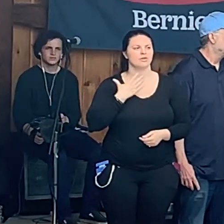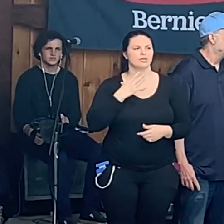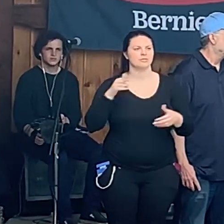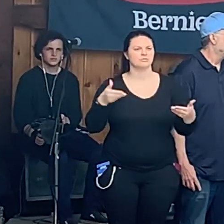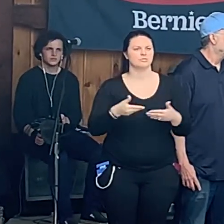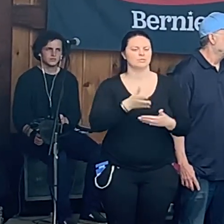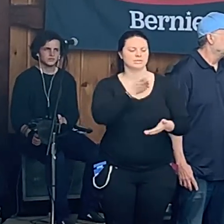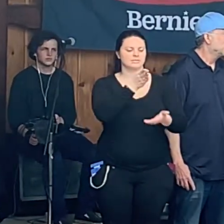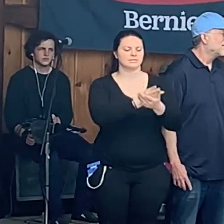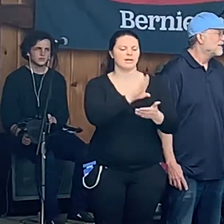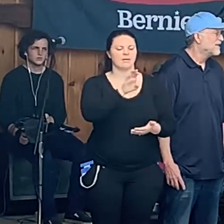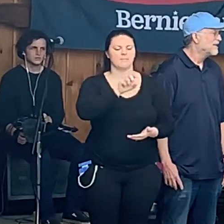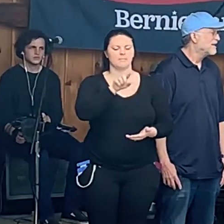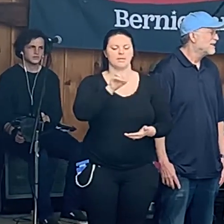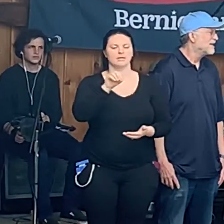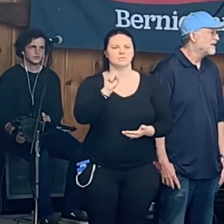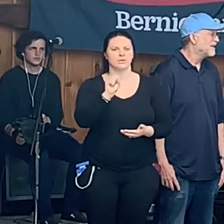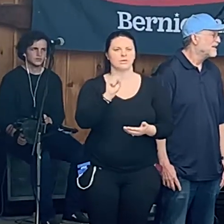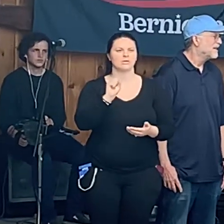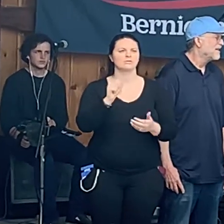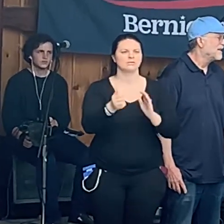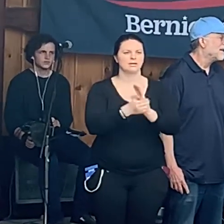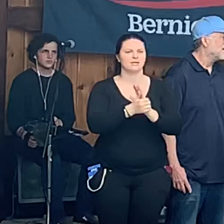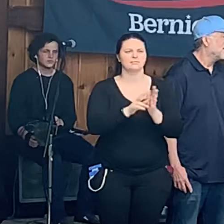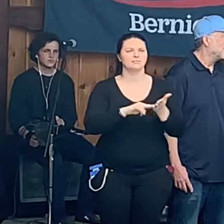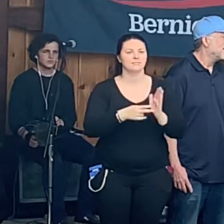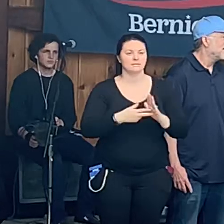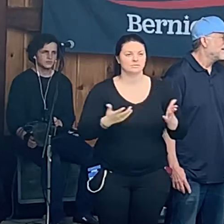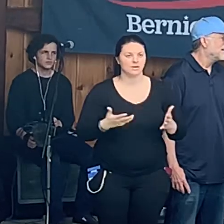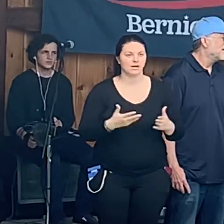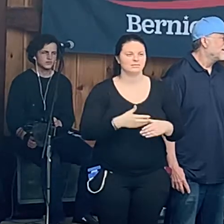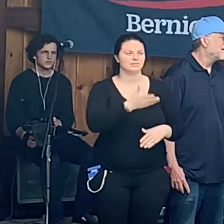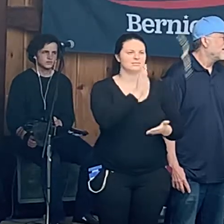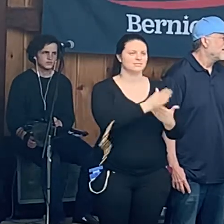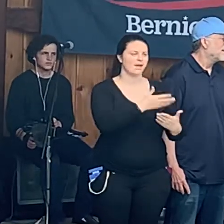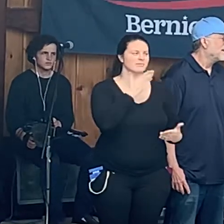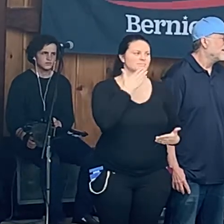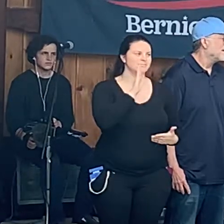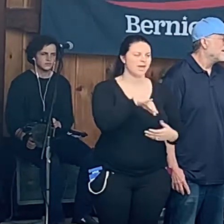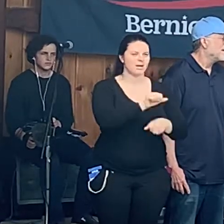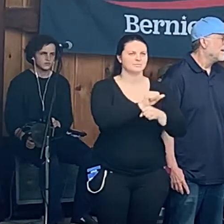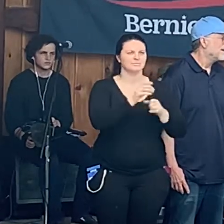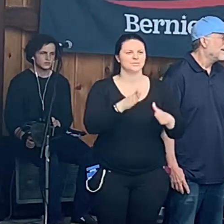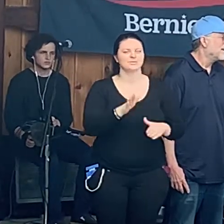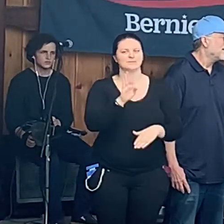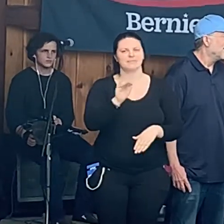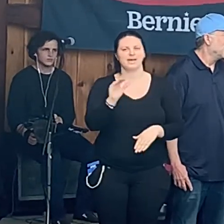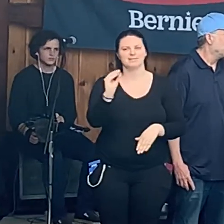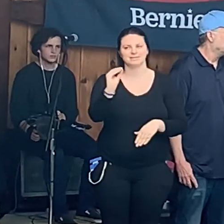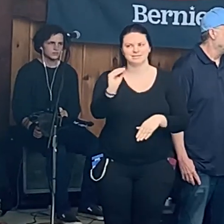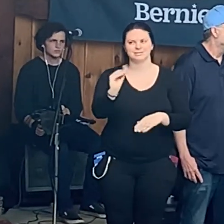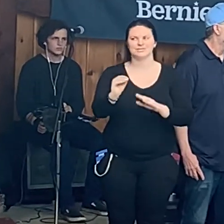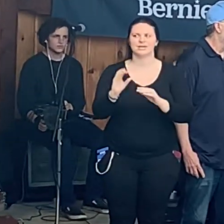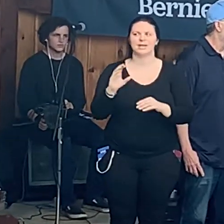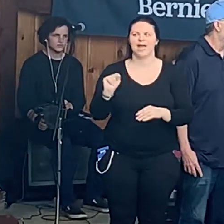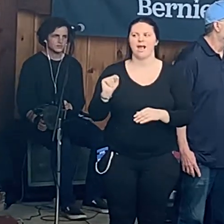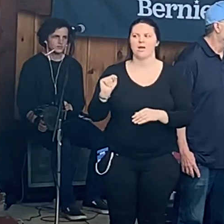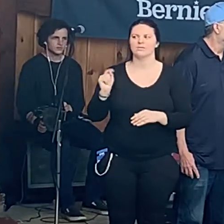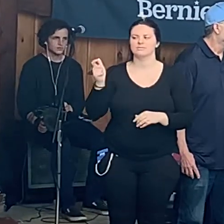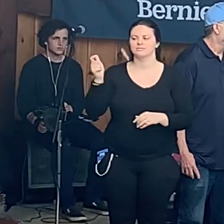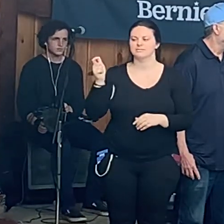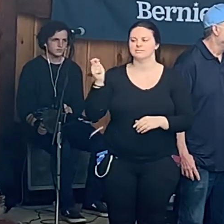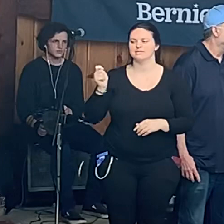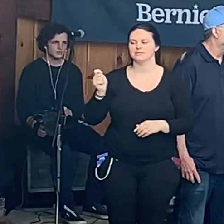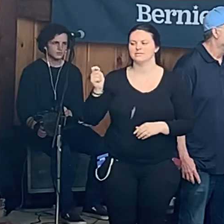Act. That stands for Stop Bad Employees by Zeroing Out Subsidies. A